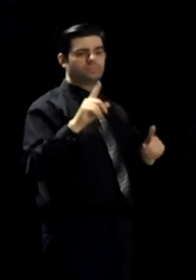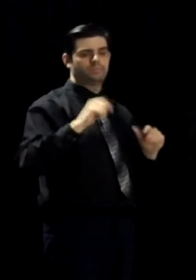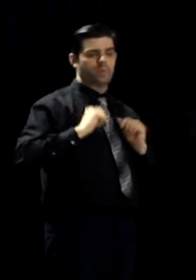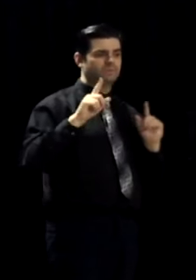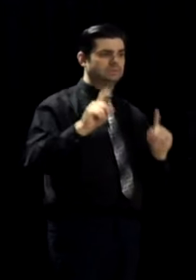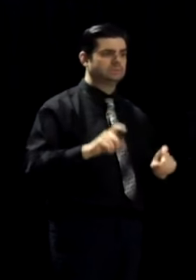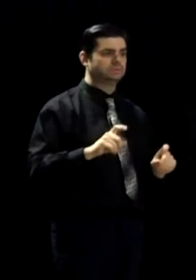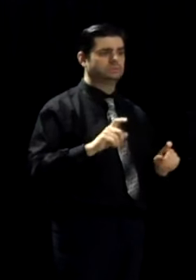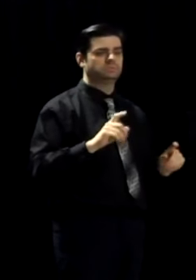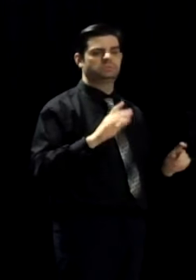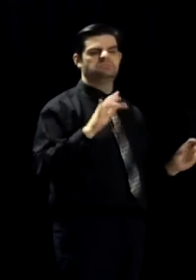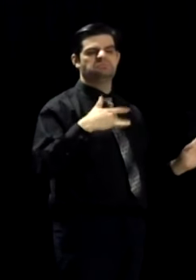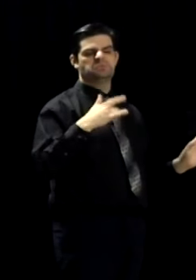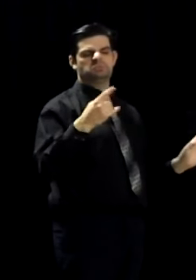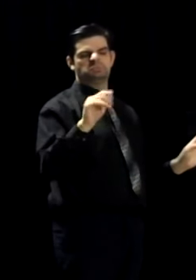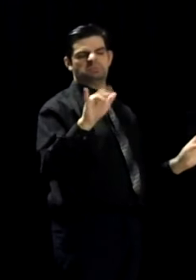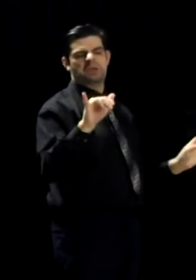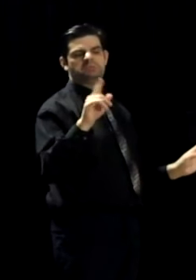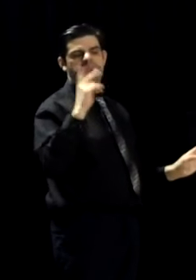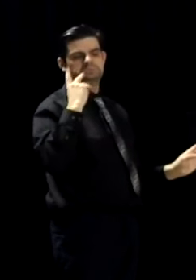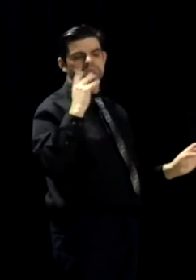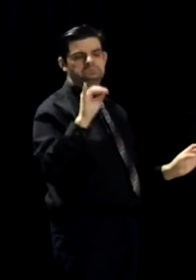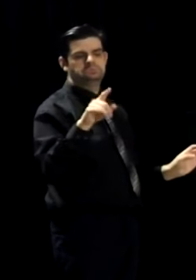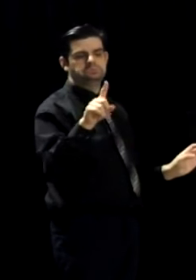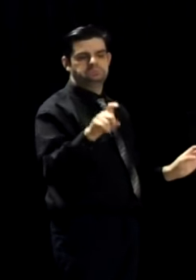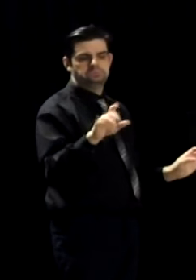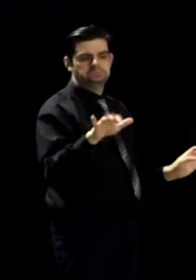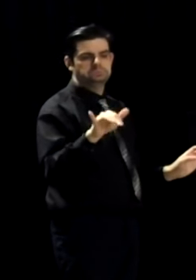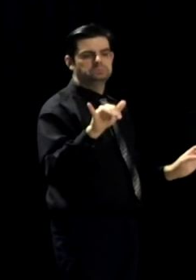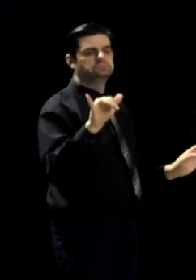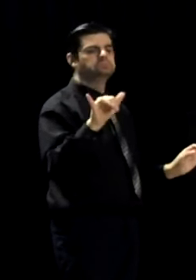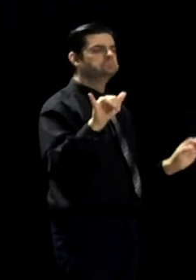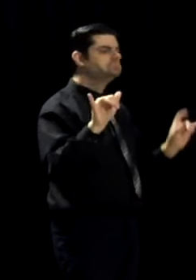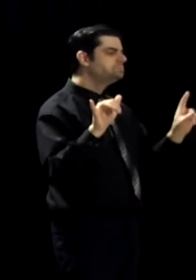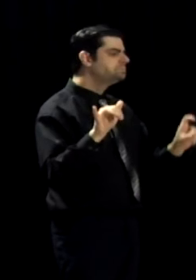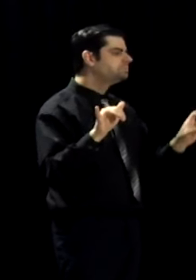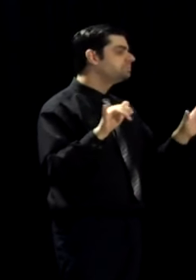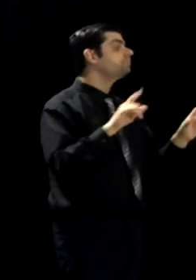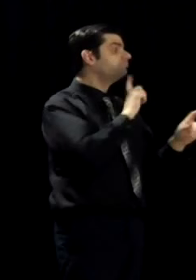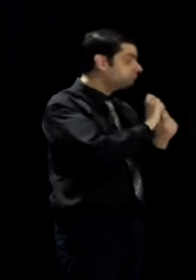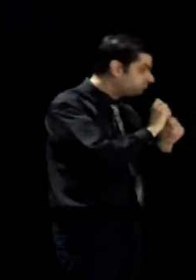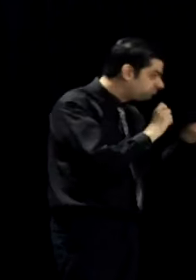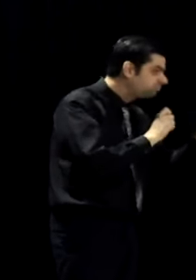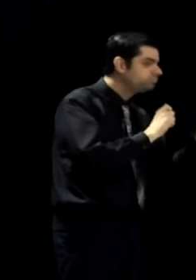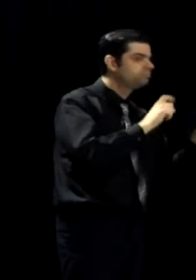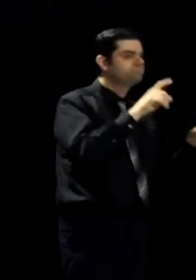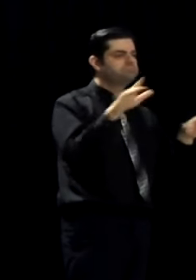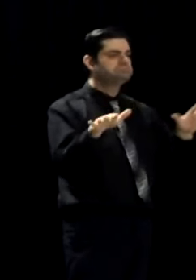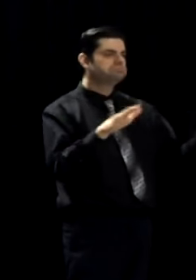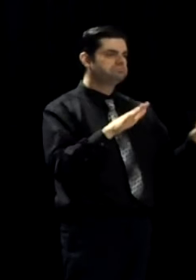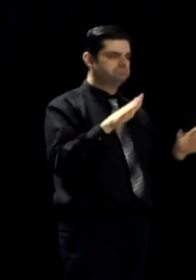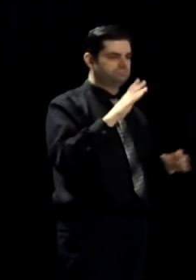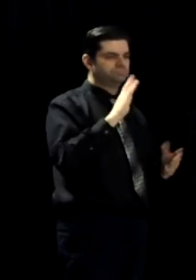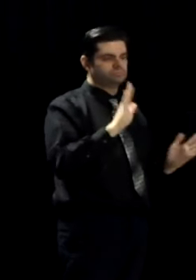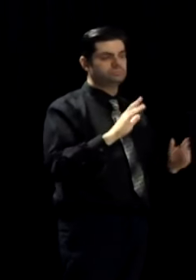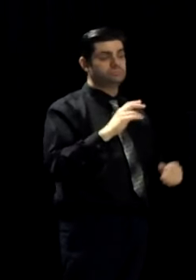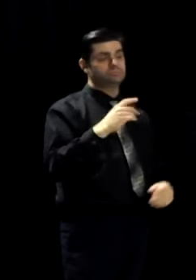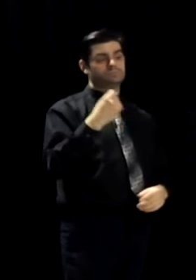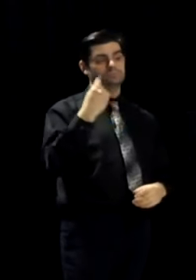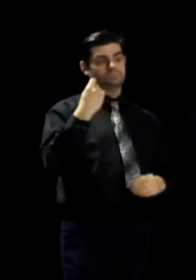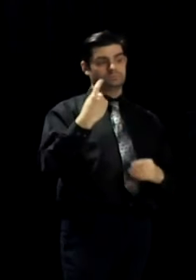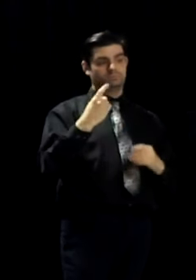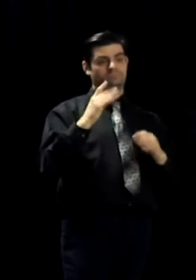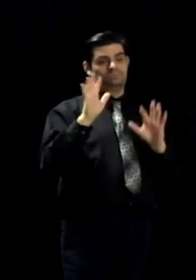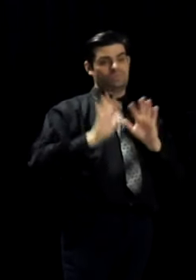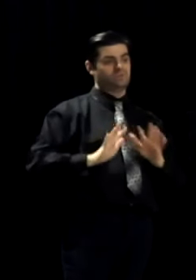is the intensity in the whole community. We've had 2 more days that were higher than the 7-day average last time. Too